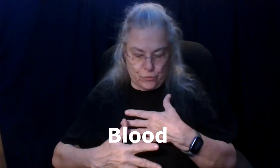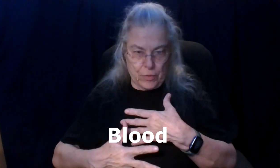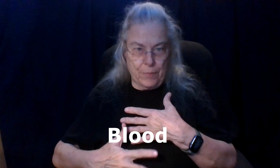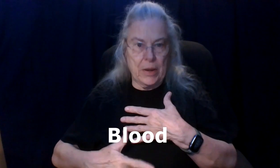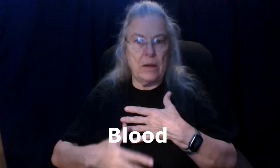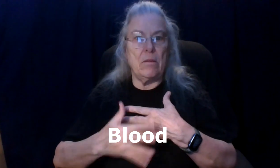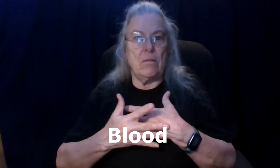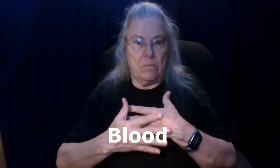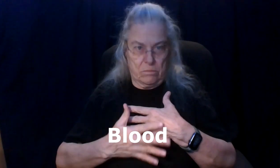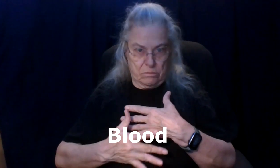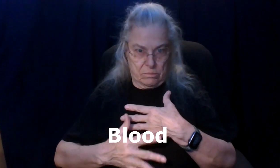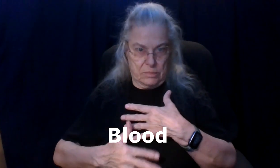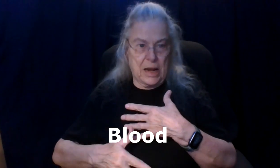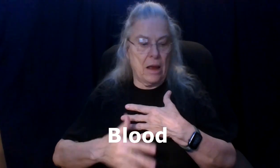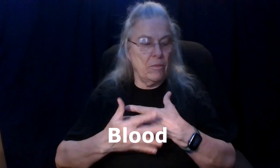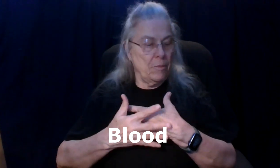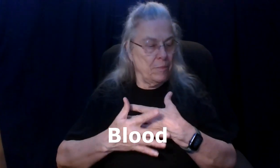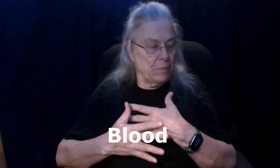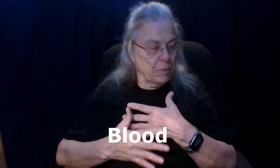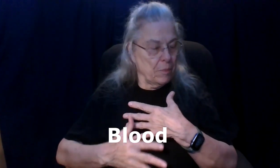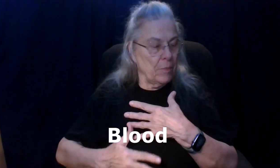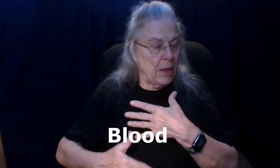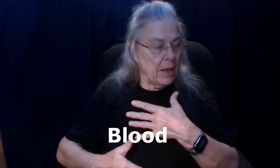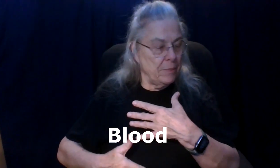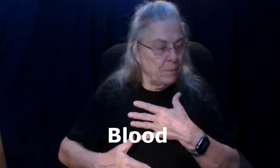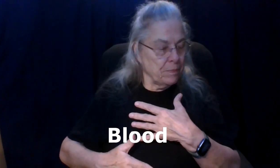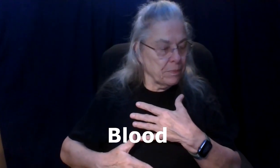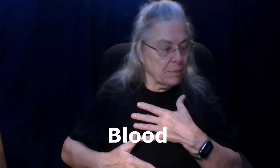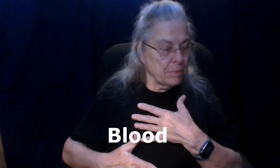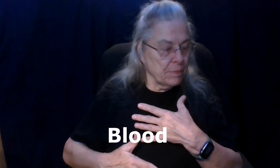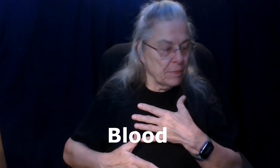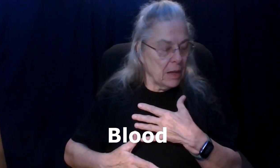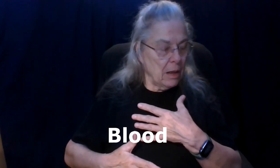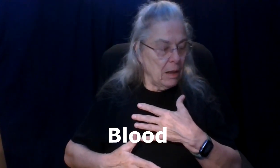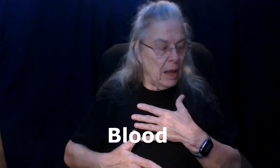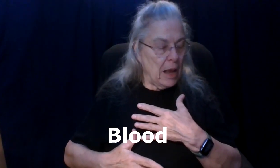dripping down, blood. And of